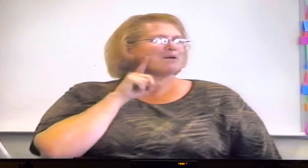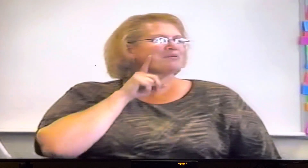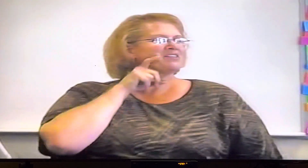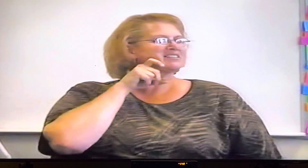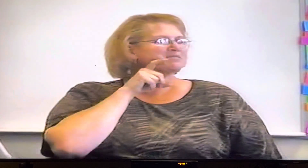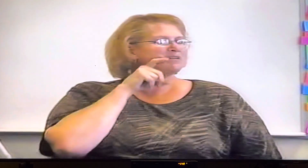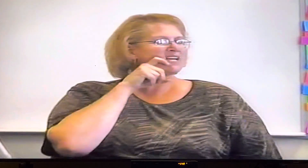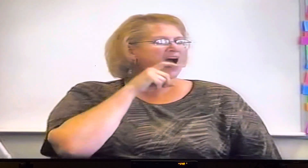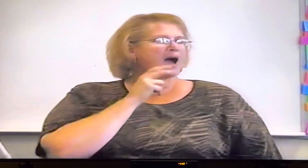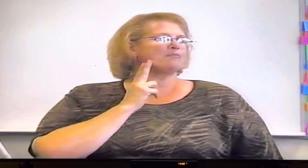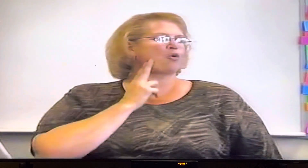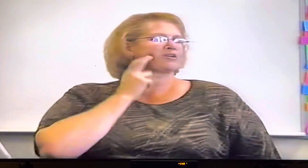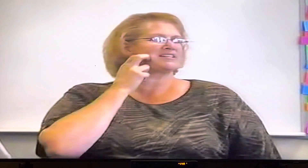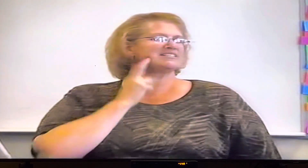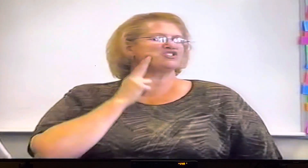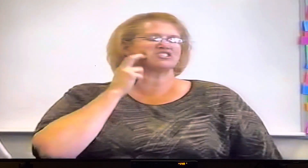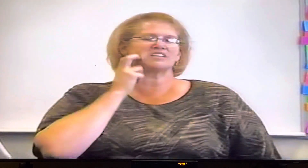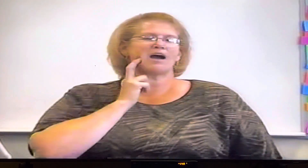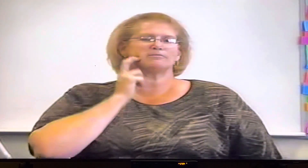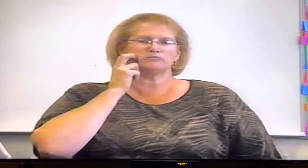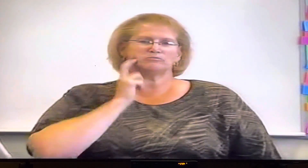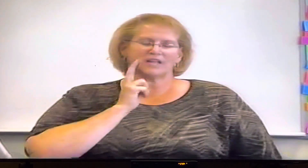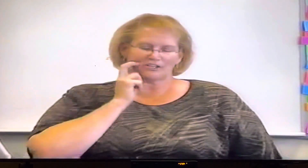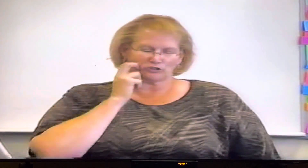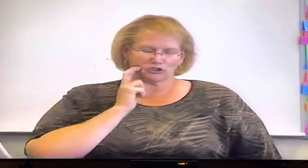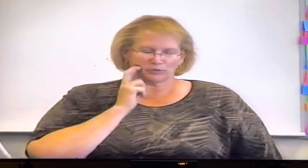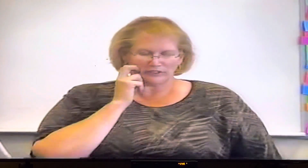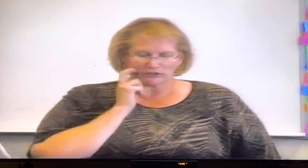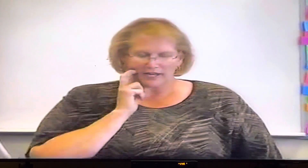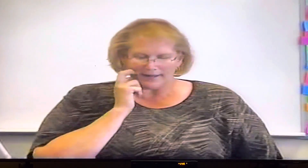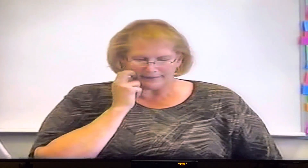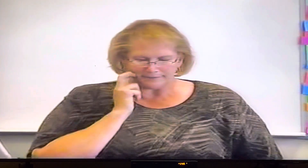But this can be gum, or this is just gum, like you're chewing your cud.